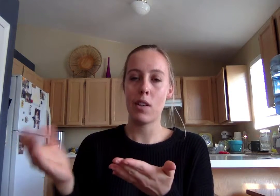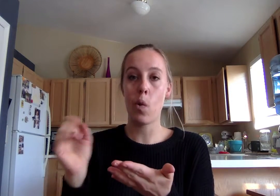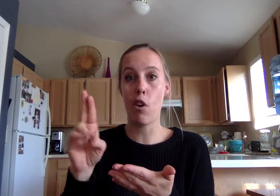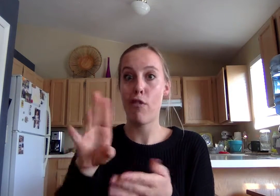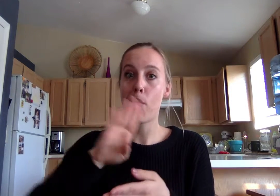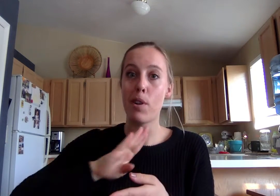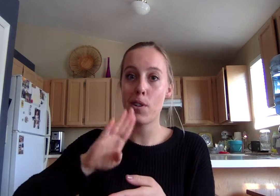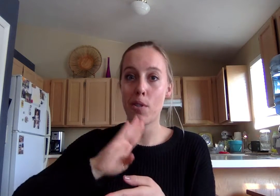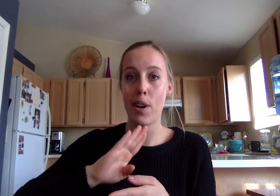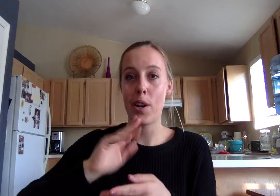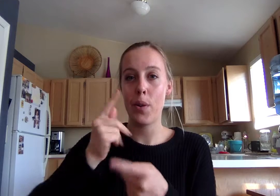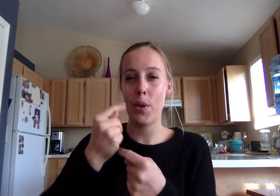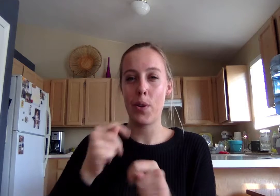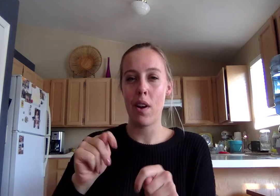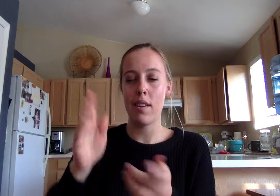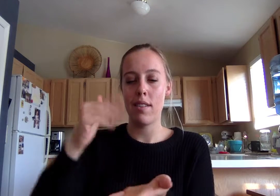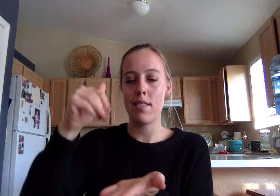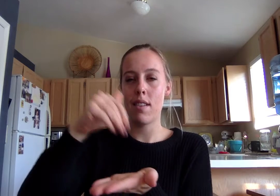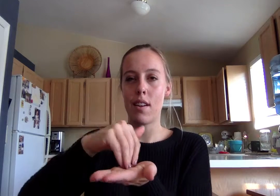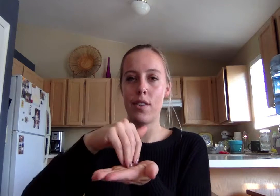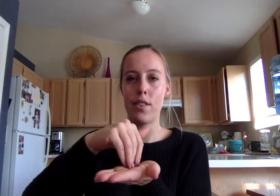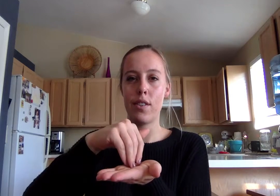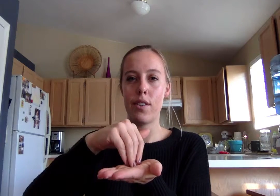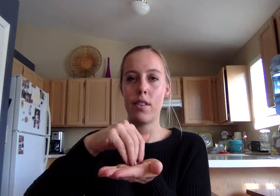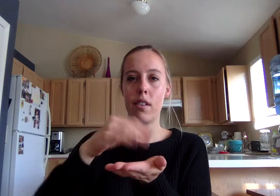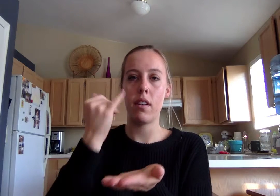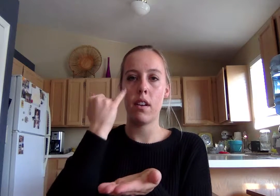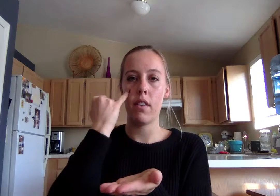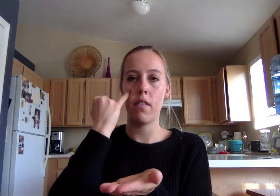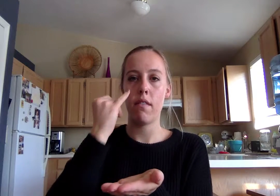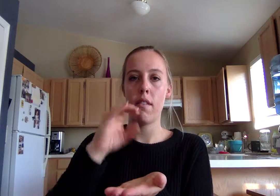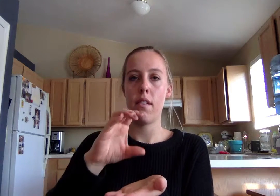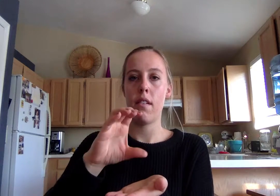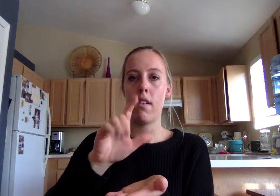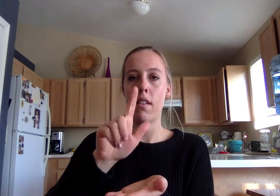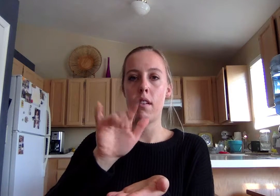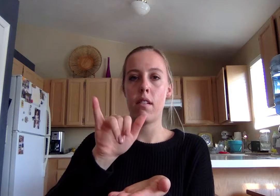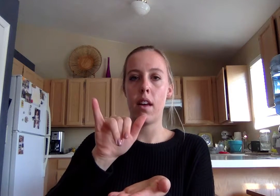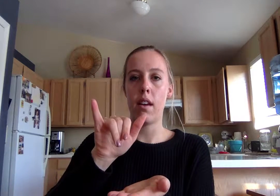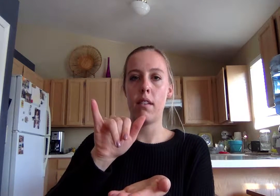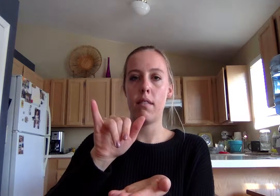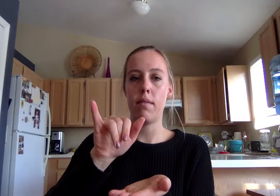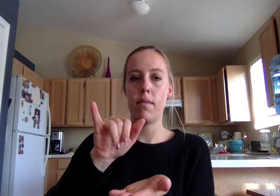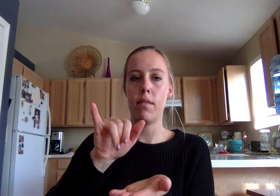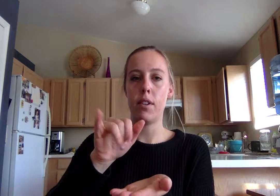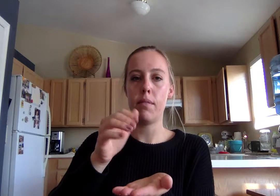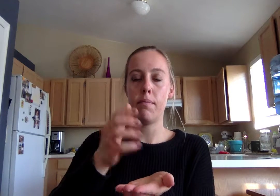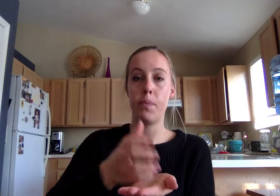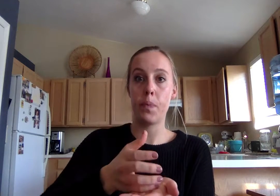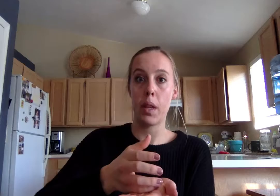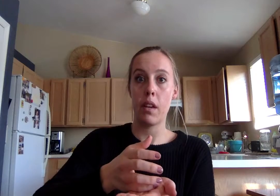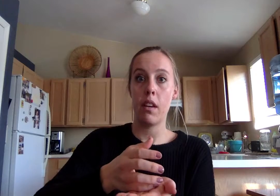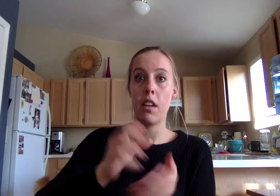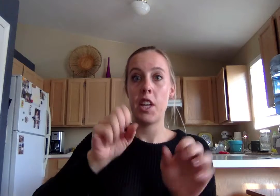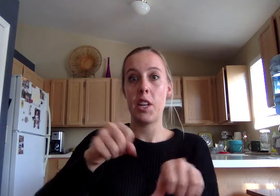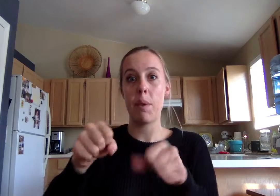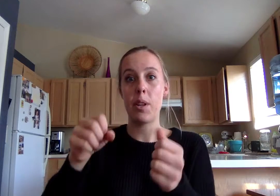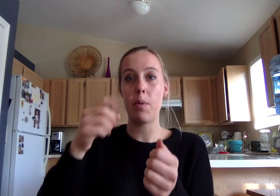when you're trying to center is if the clay just comes totally detached from the bat. And it is possible for it to fly across the room. So